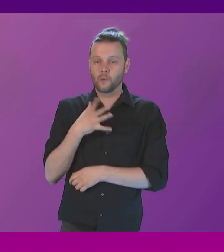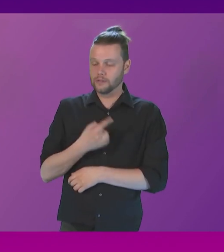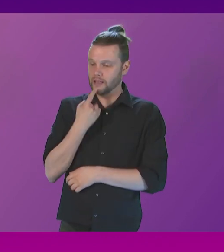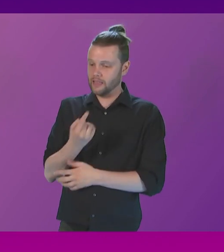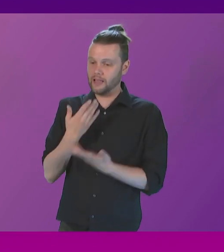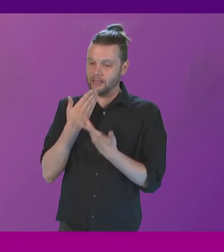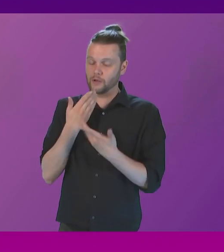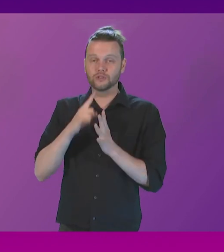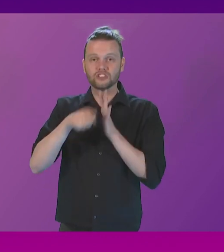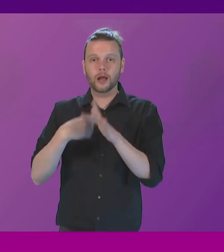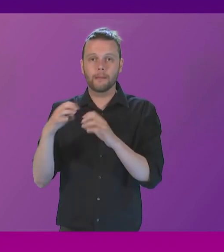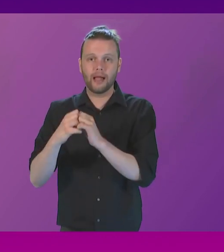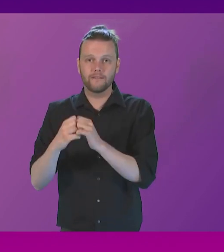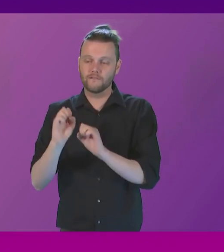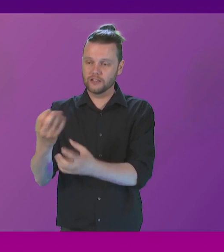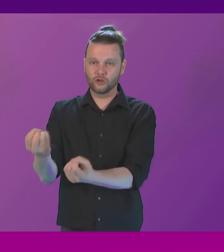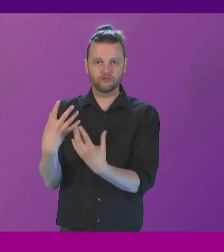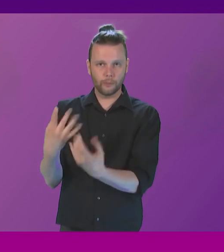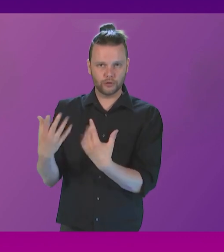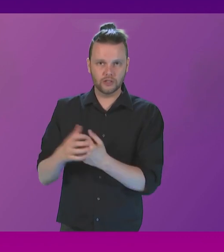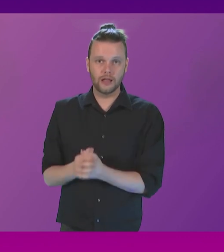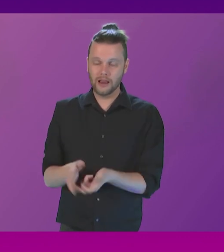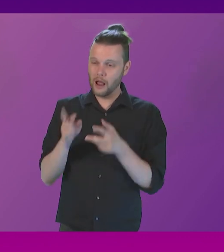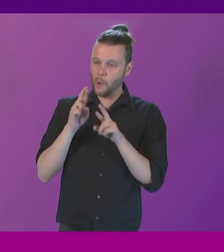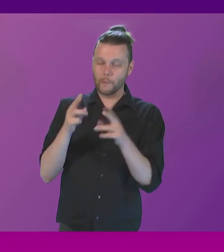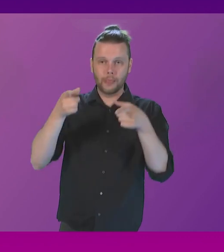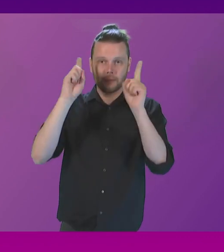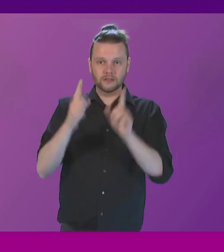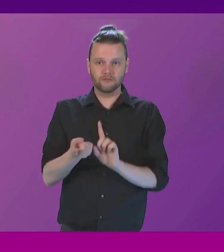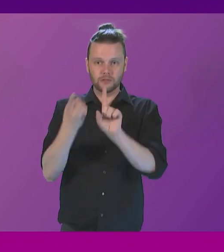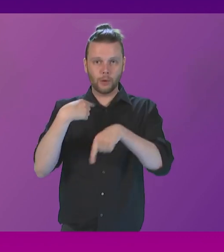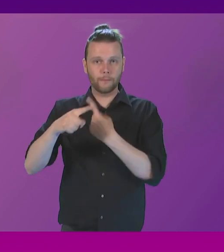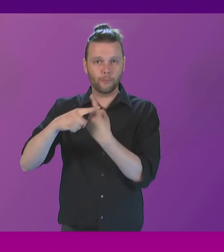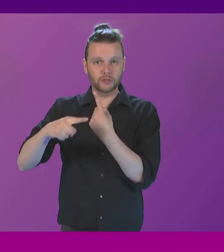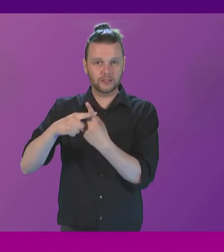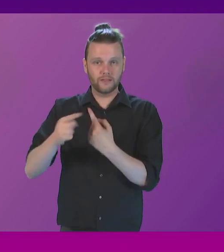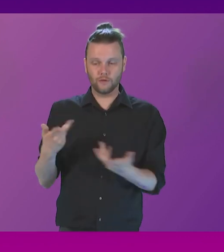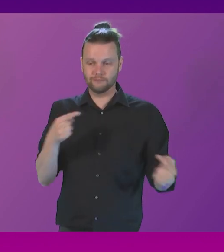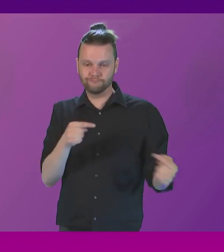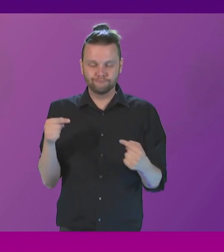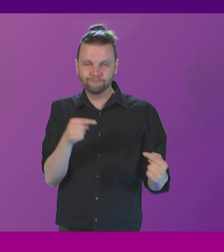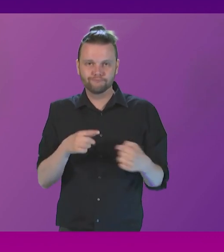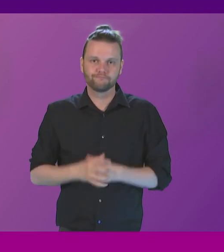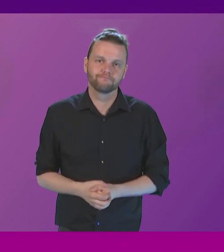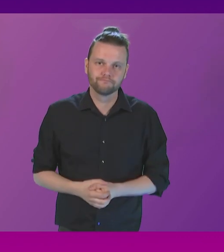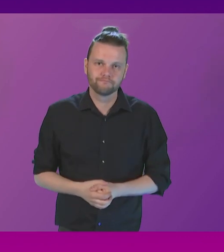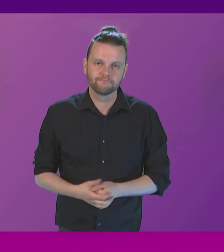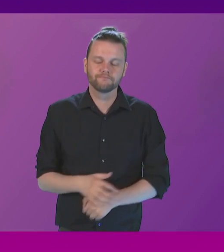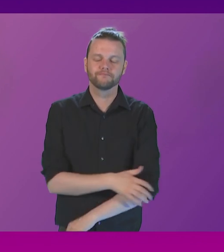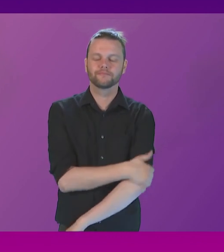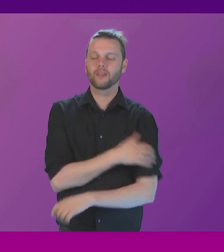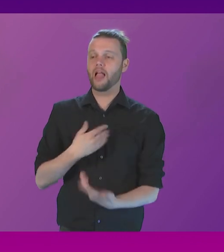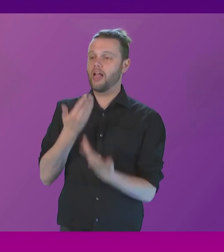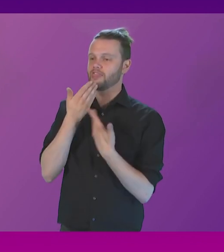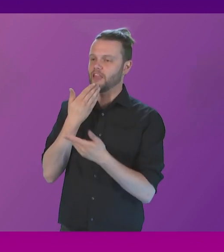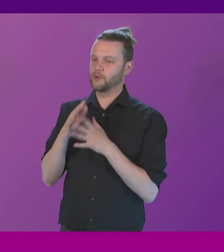Jeremy Balfour for his contribution and I hope the Minister will respond positively to the debate. Thank